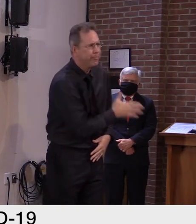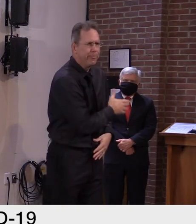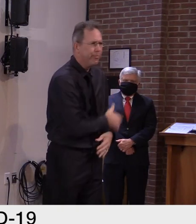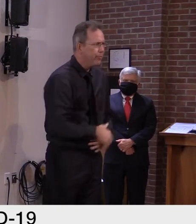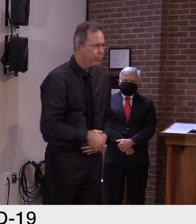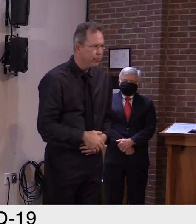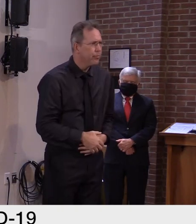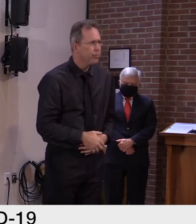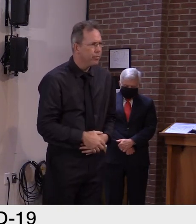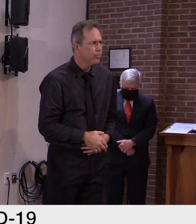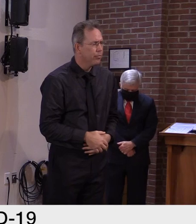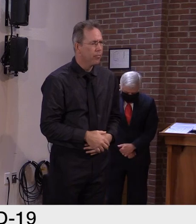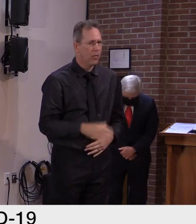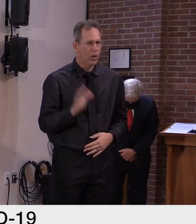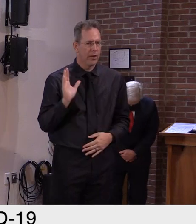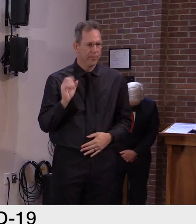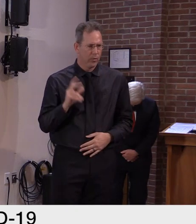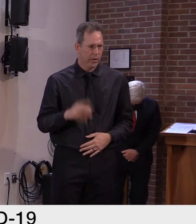Avery, WCAX.